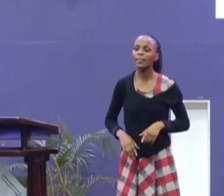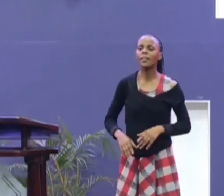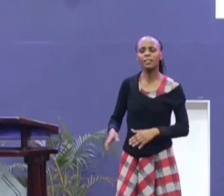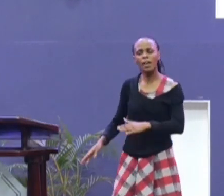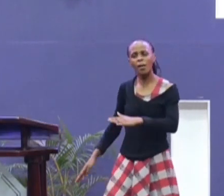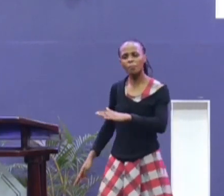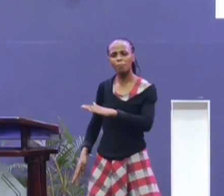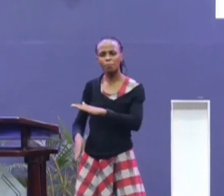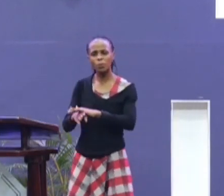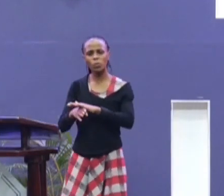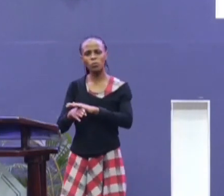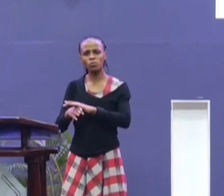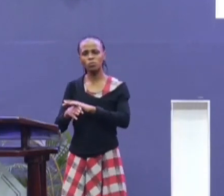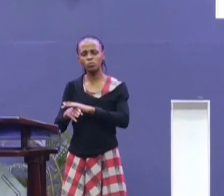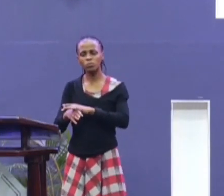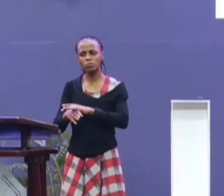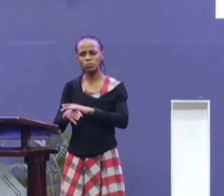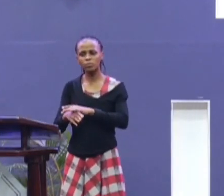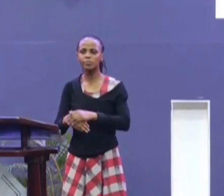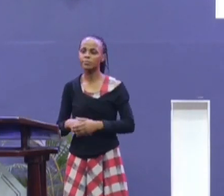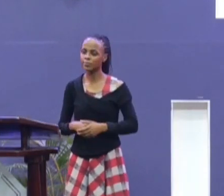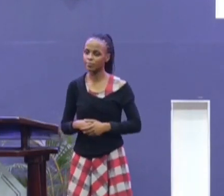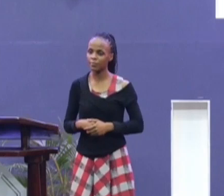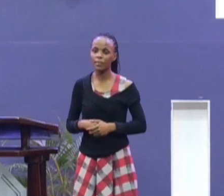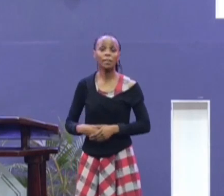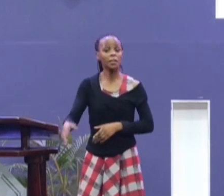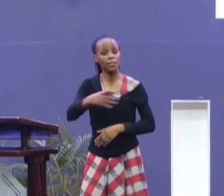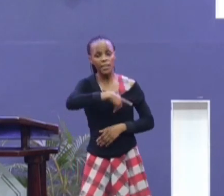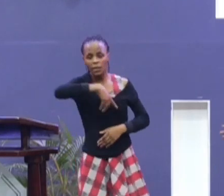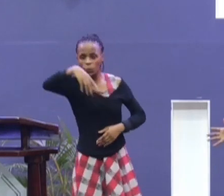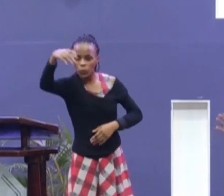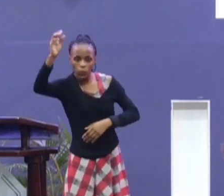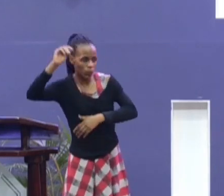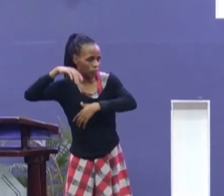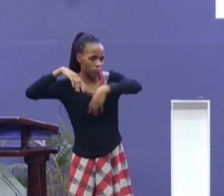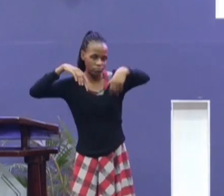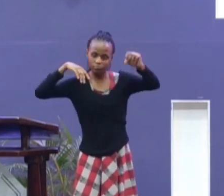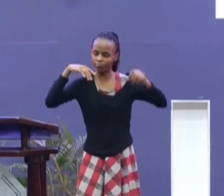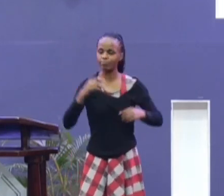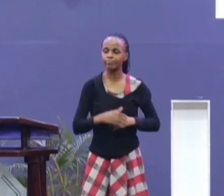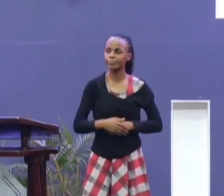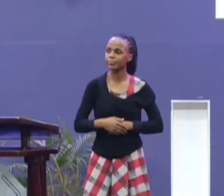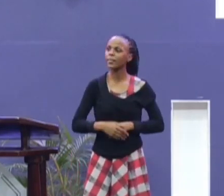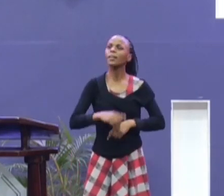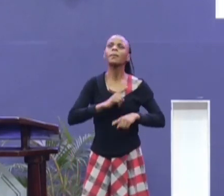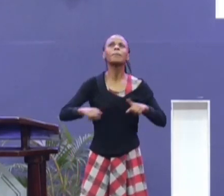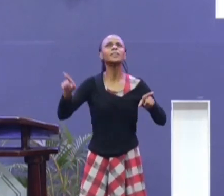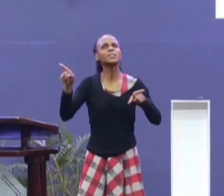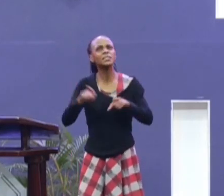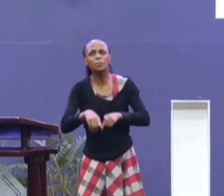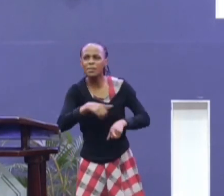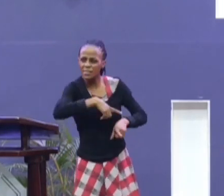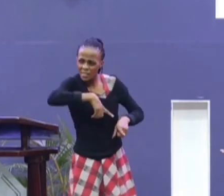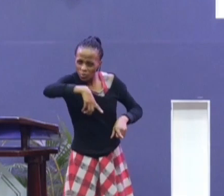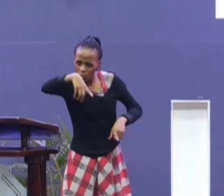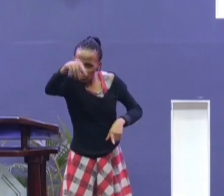out. Ne zigobebwa ne zifuluma. They go. Ne zigenda. But as they go.